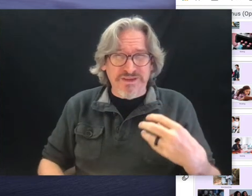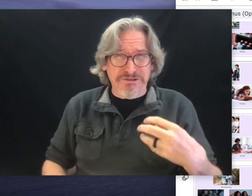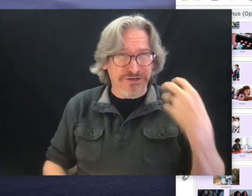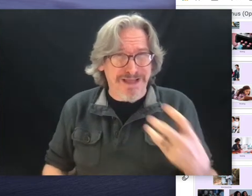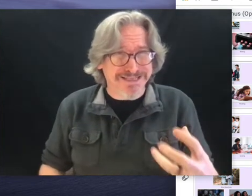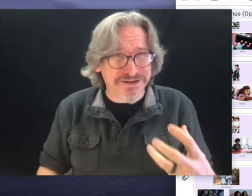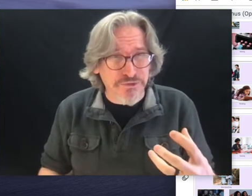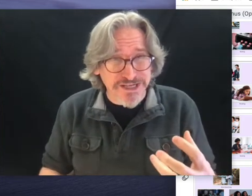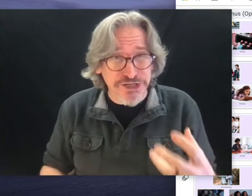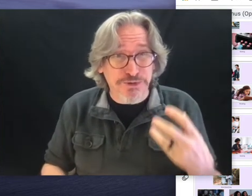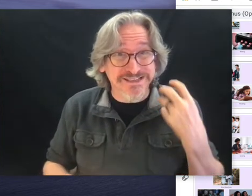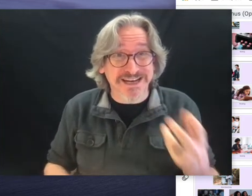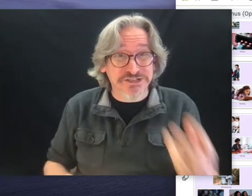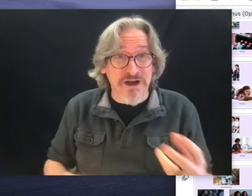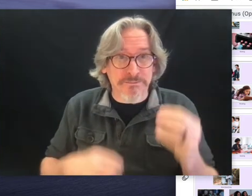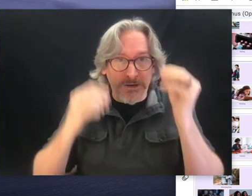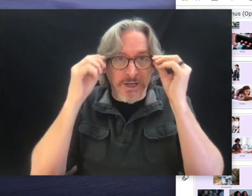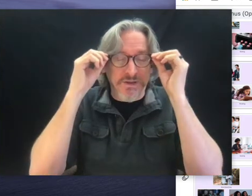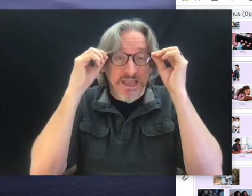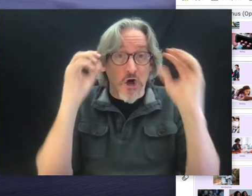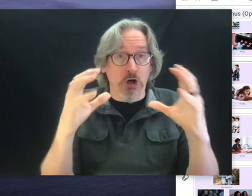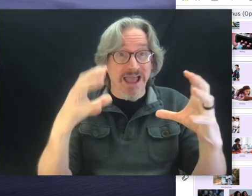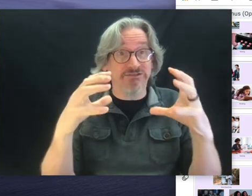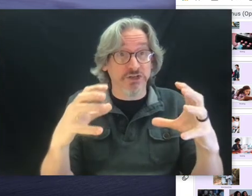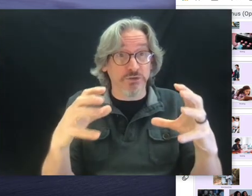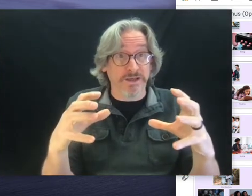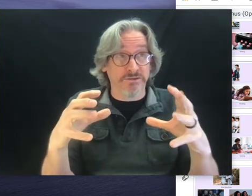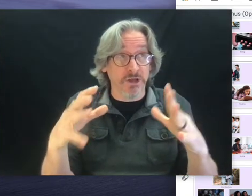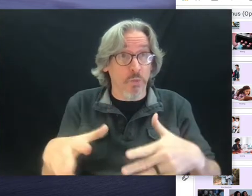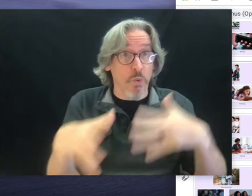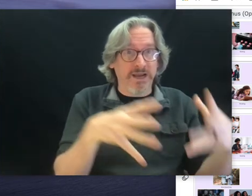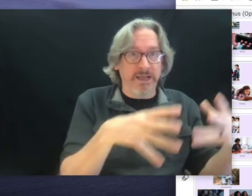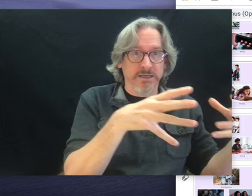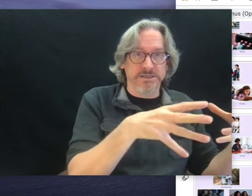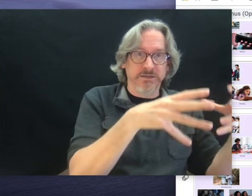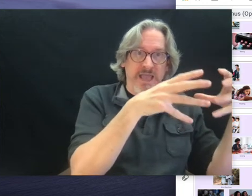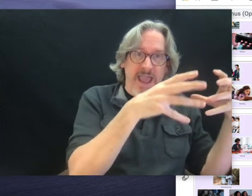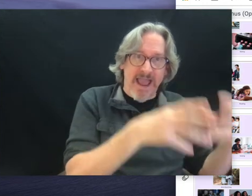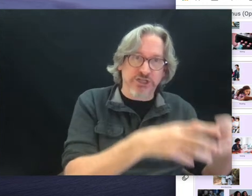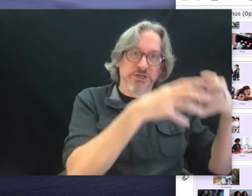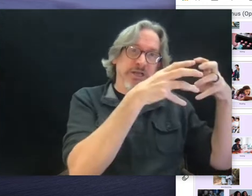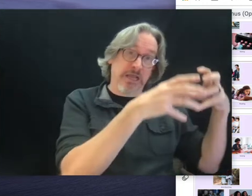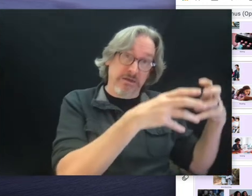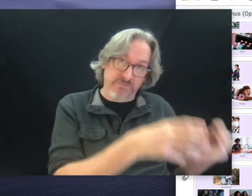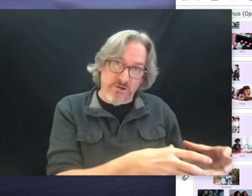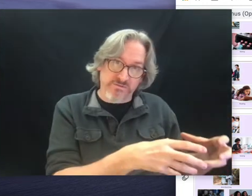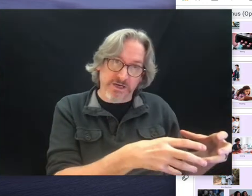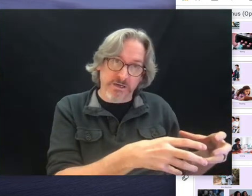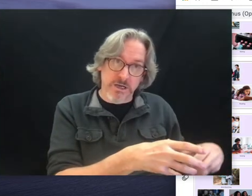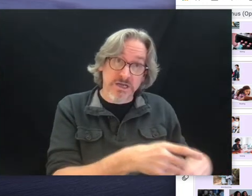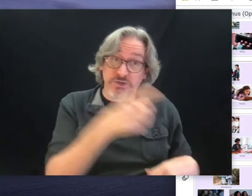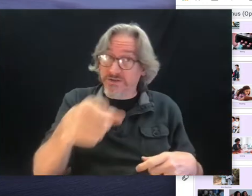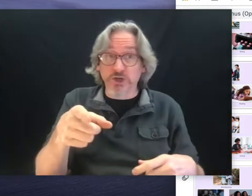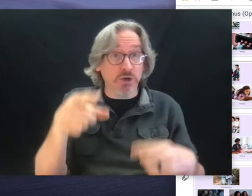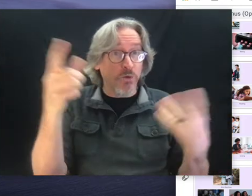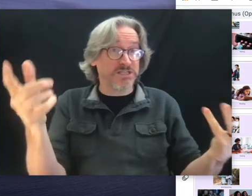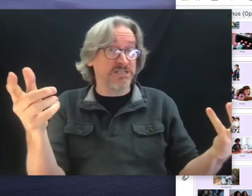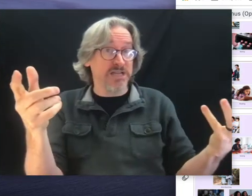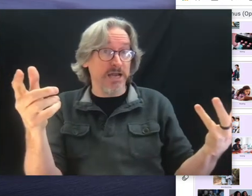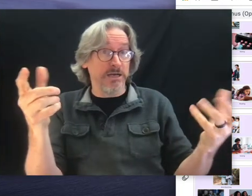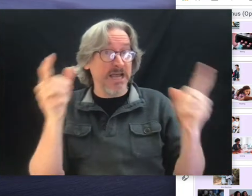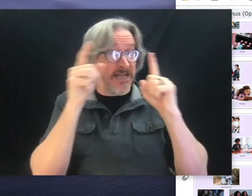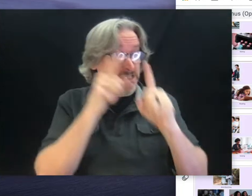So there's lots of different ways that you can sign scrapbooking, but they all have to do with what is the action involved in it. So even look at